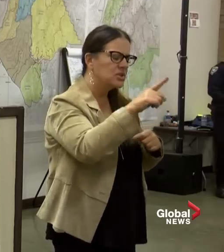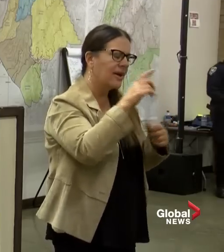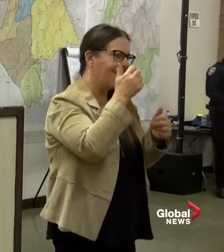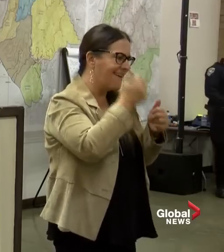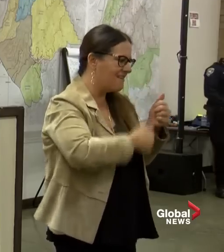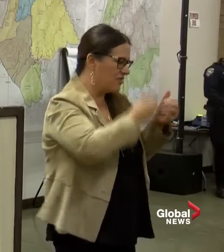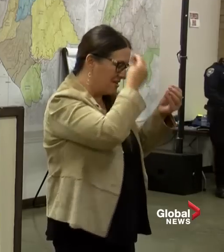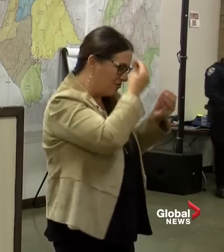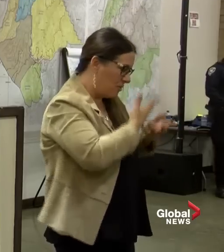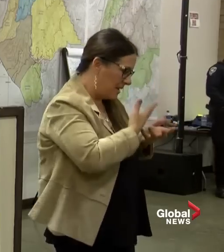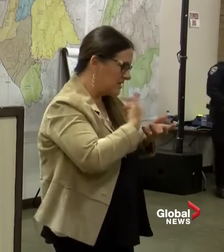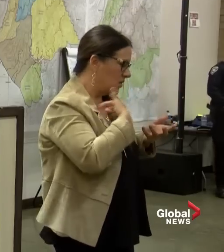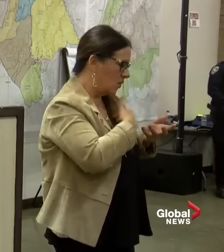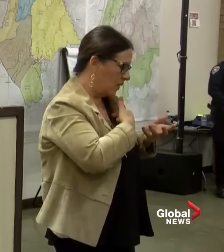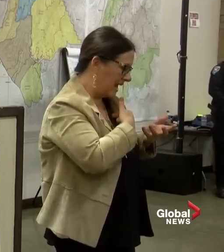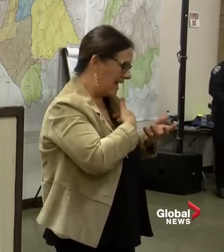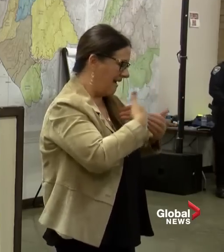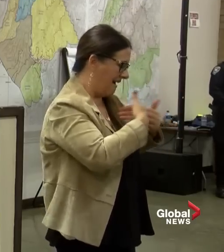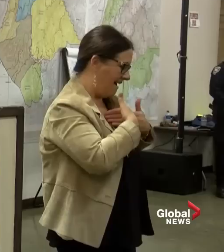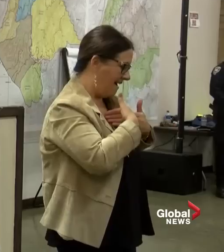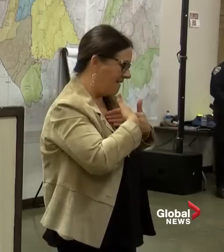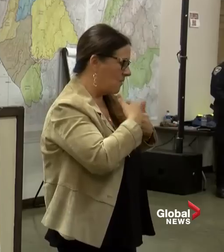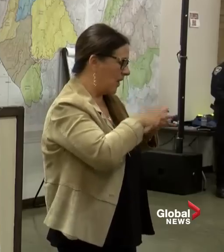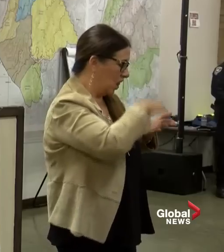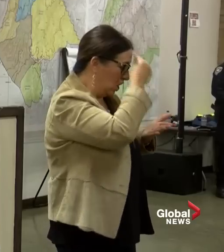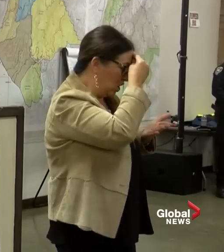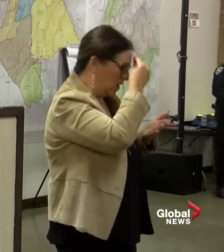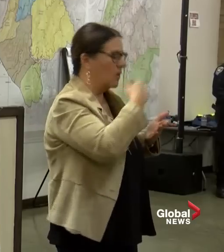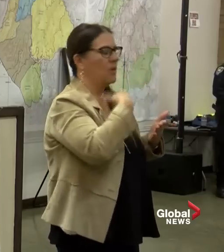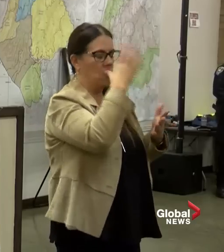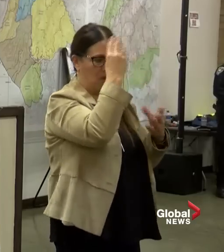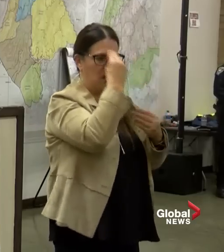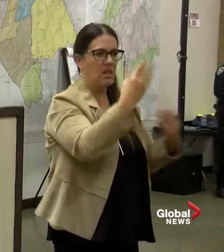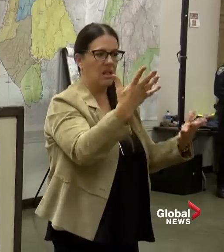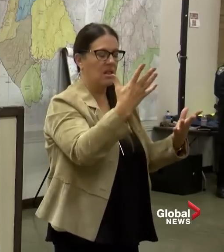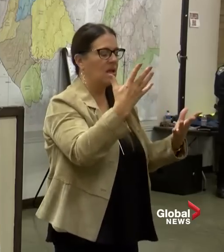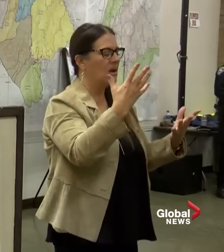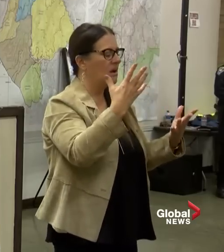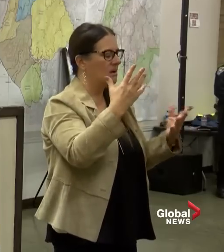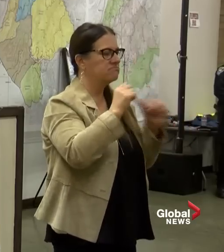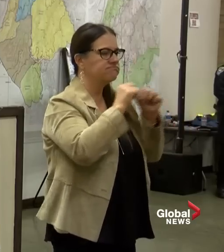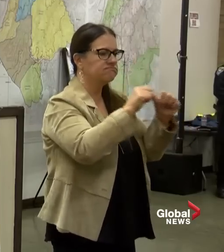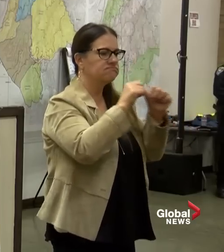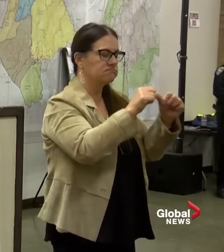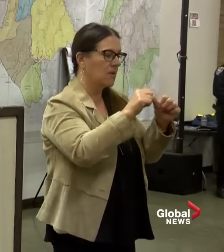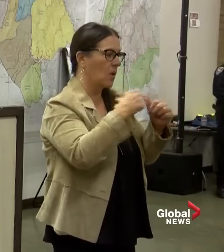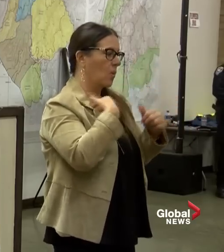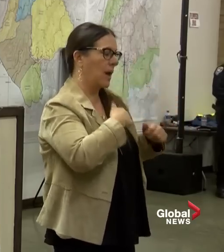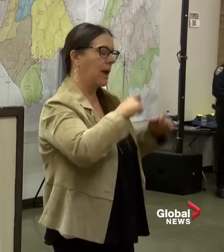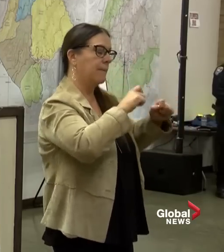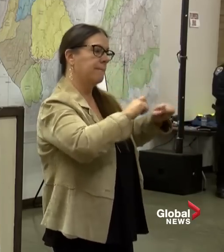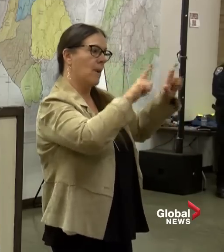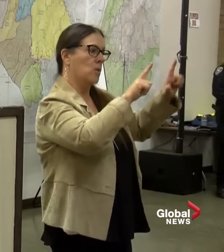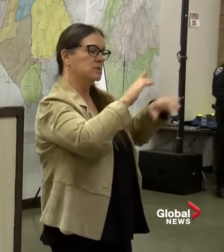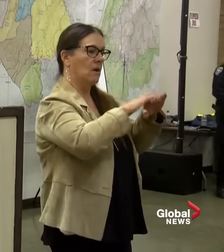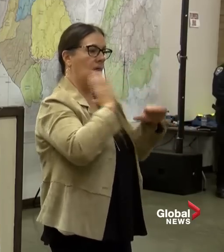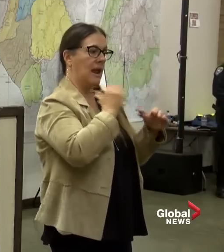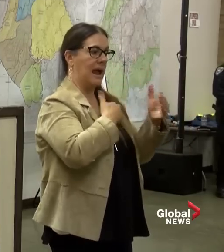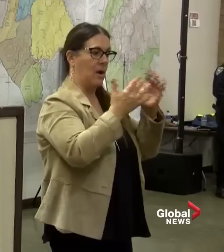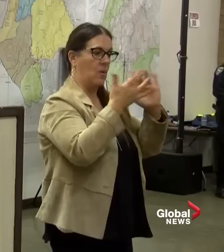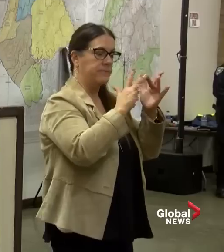that we have is being passed along through our website at